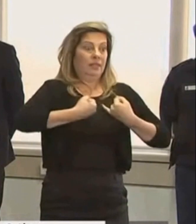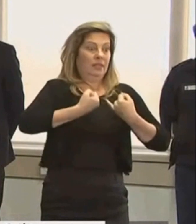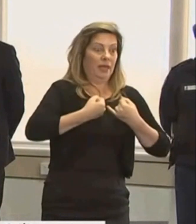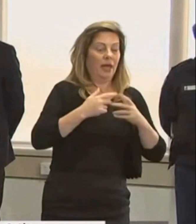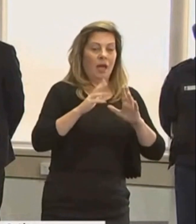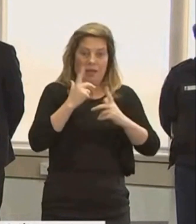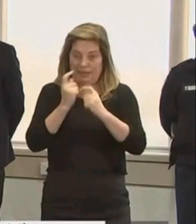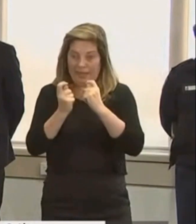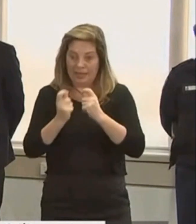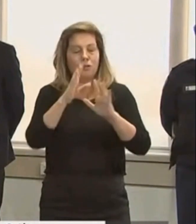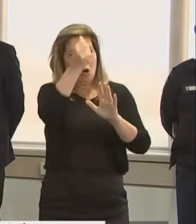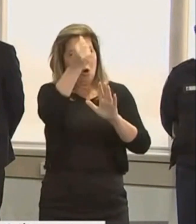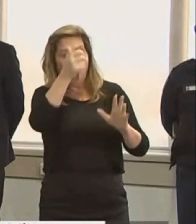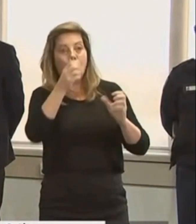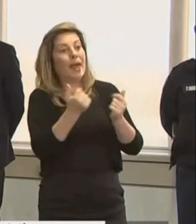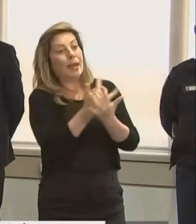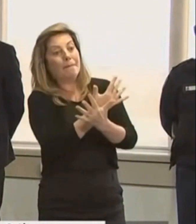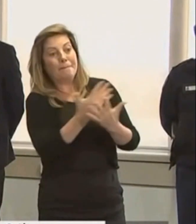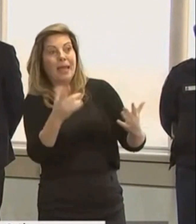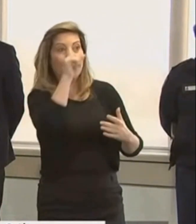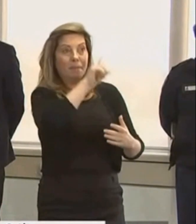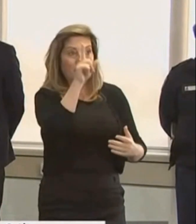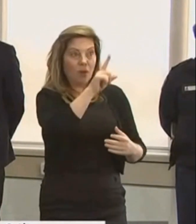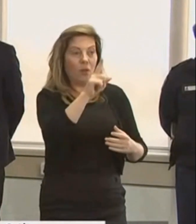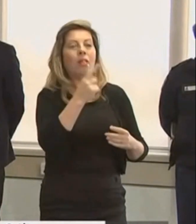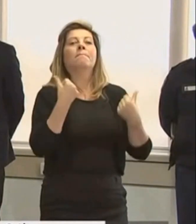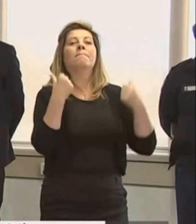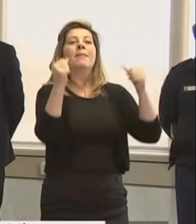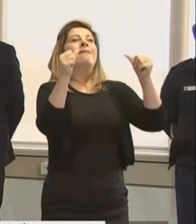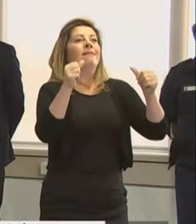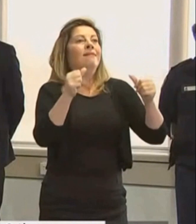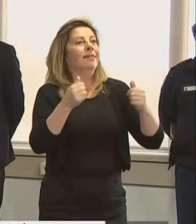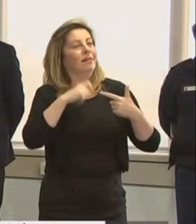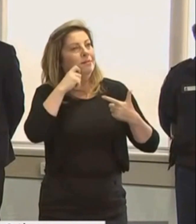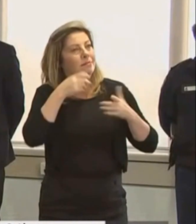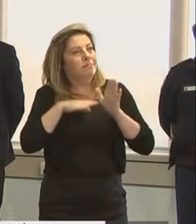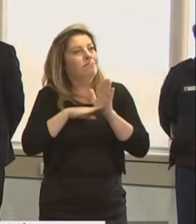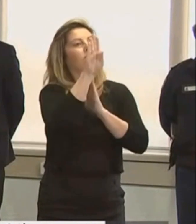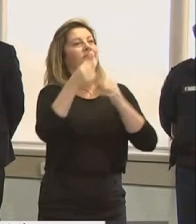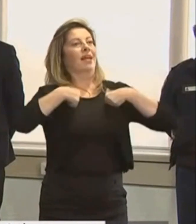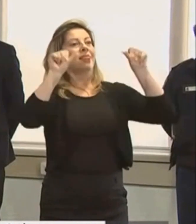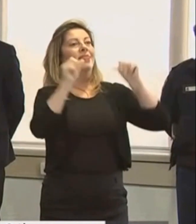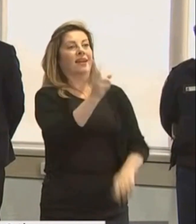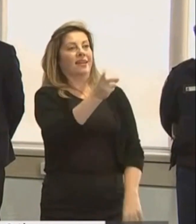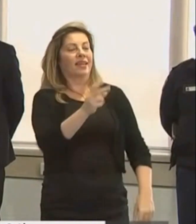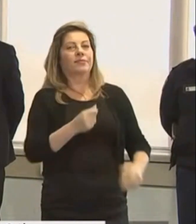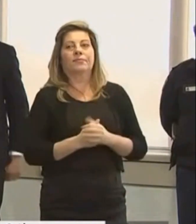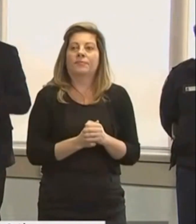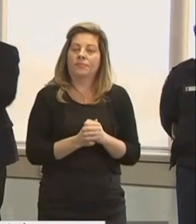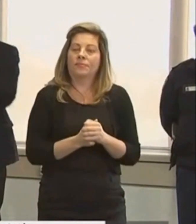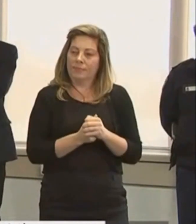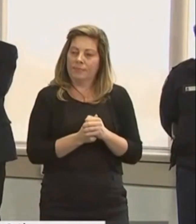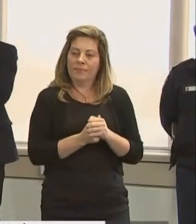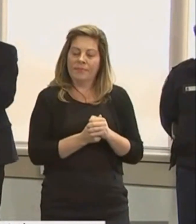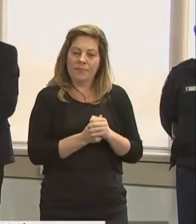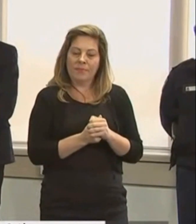sure that you get along to get tested. I want to just mention also, which I wouldn't normally do at this